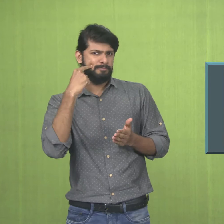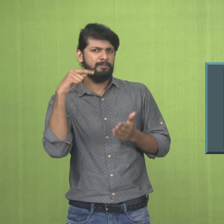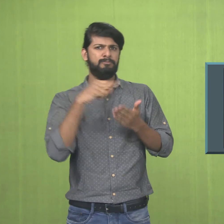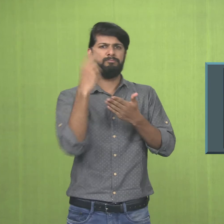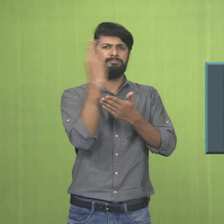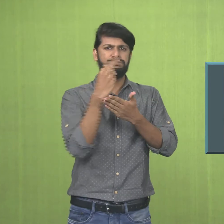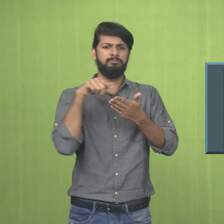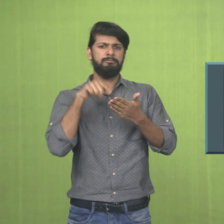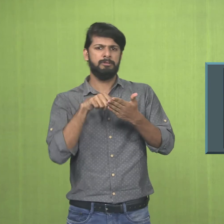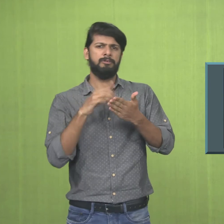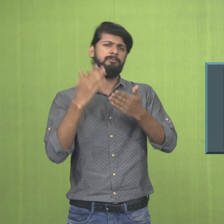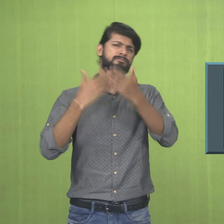Pahari Painting,